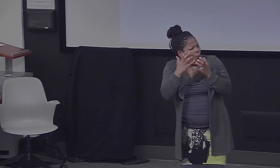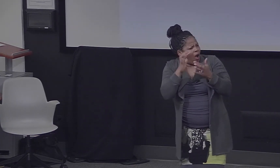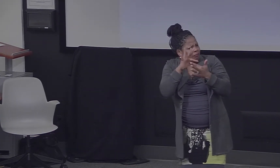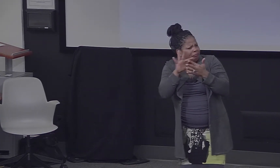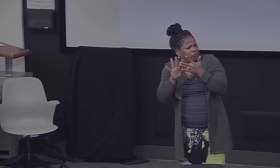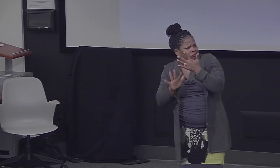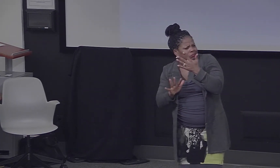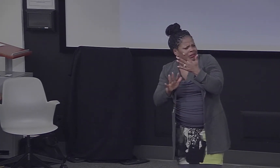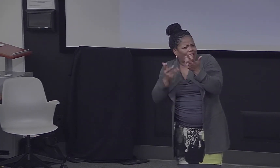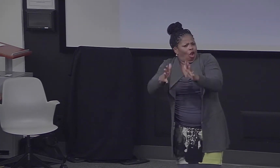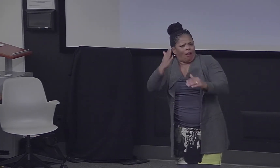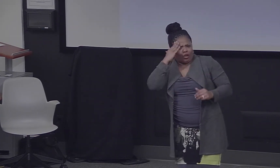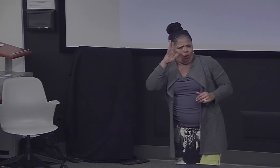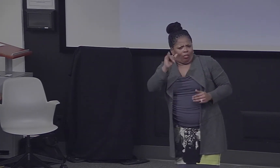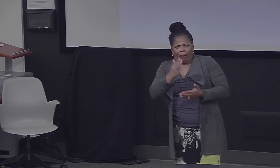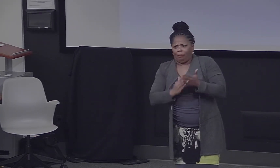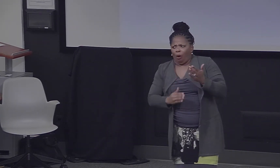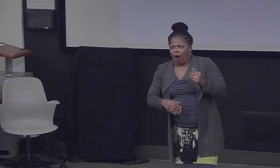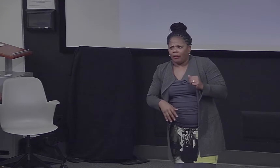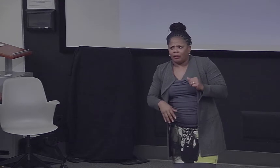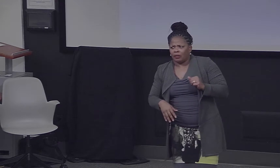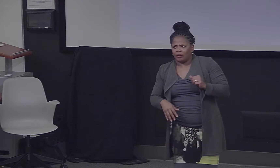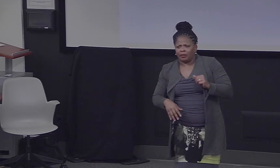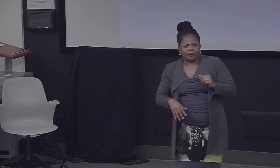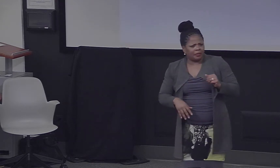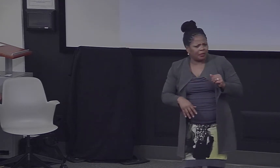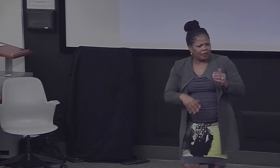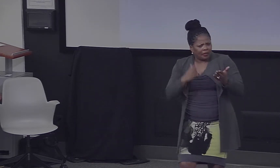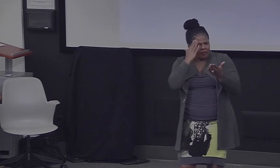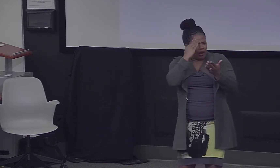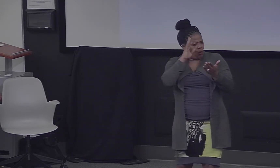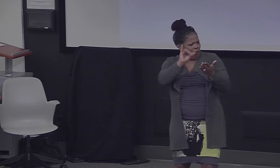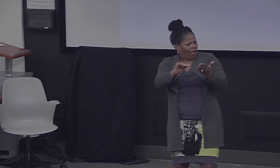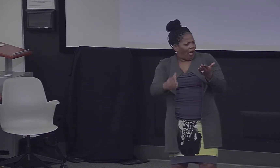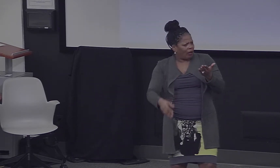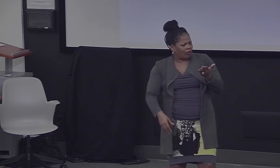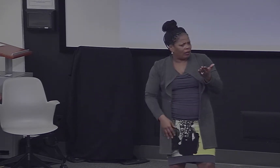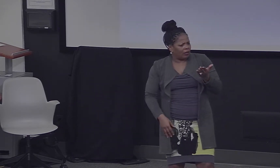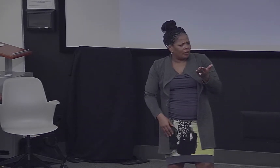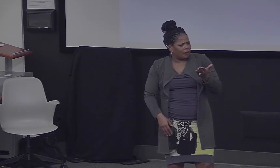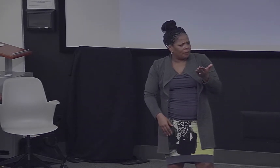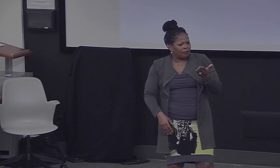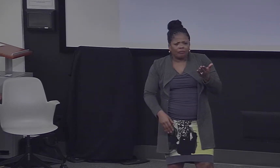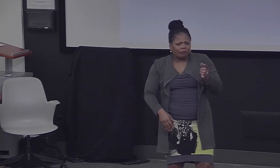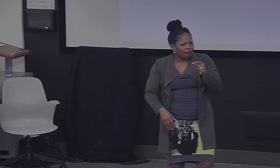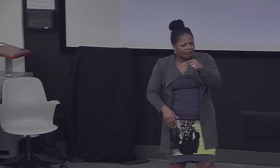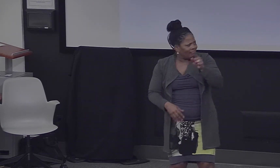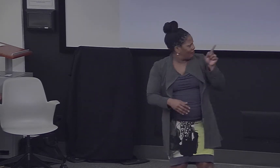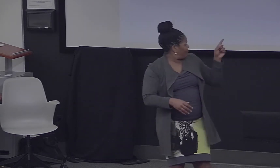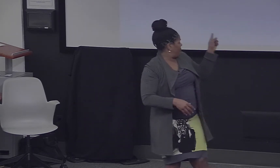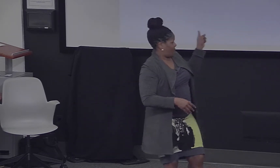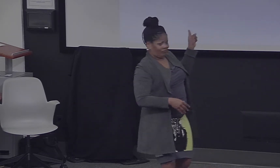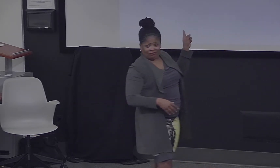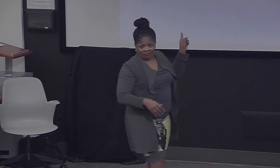Schedulers were making a decision about what consumers wanted, but did they ever ask if the deaf participants would rather